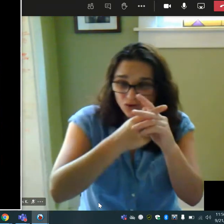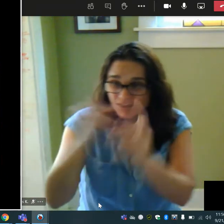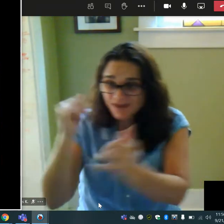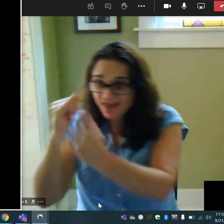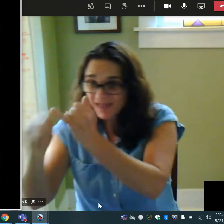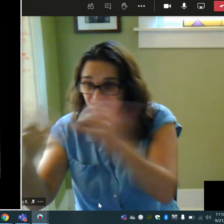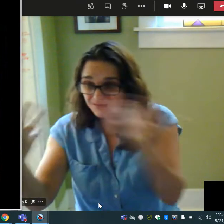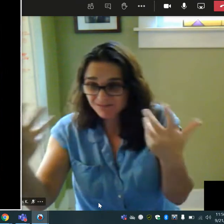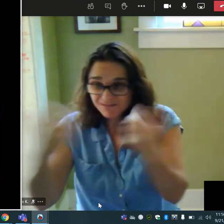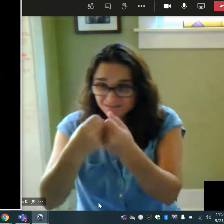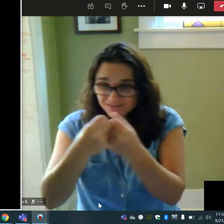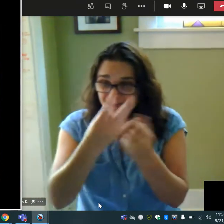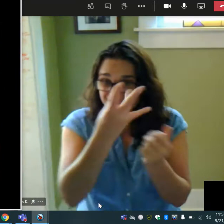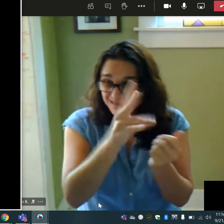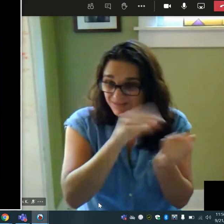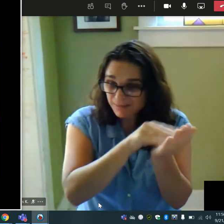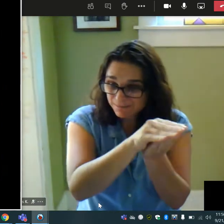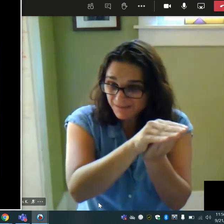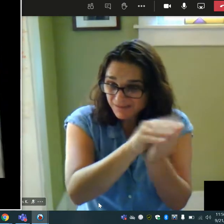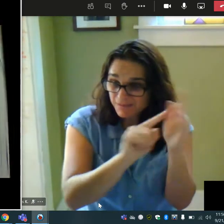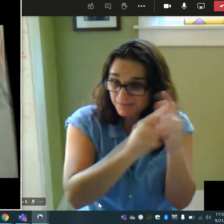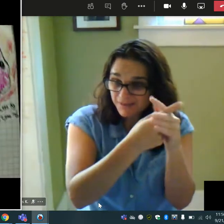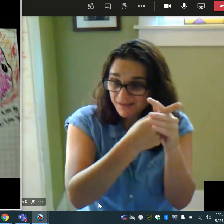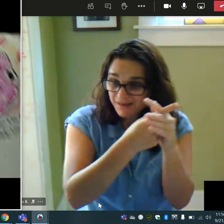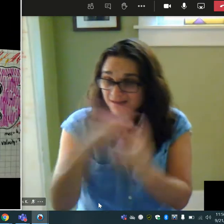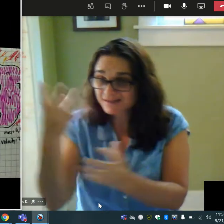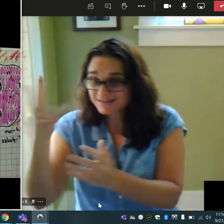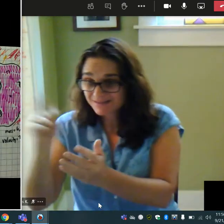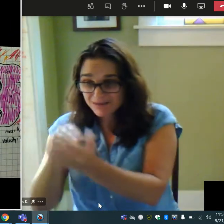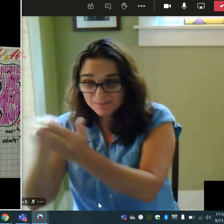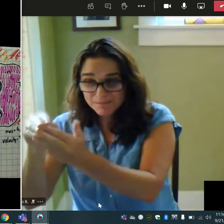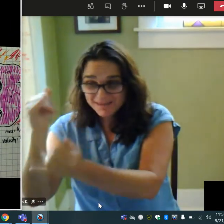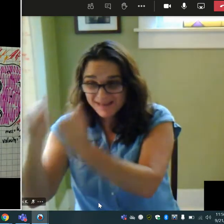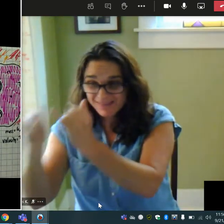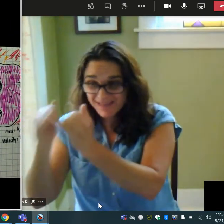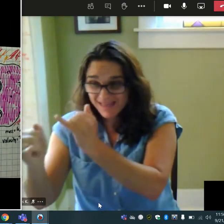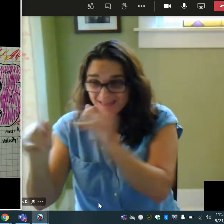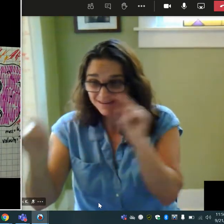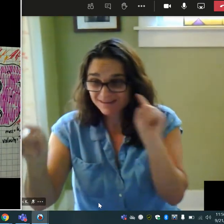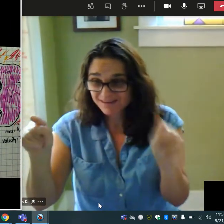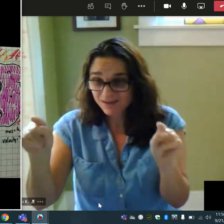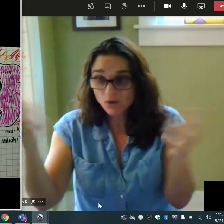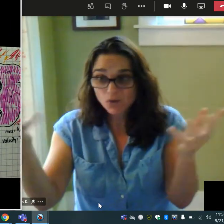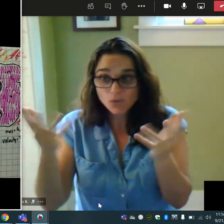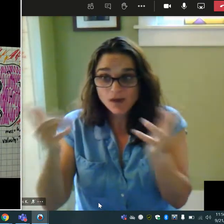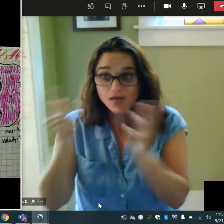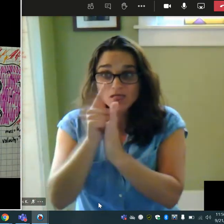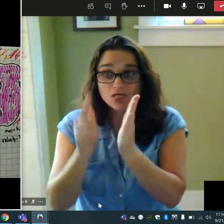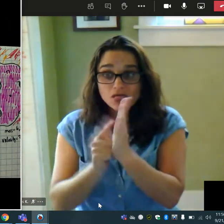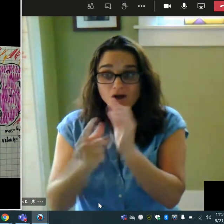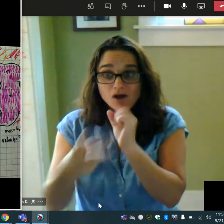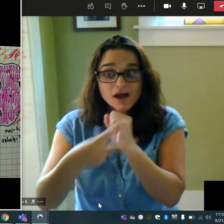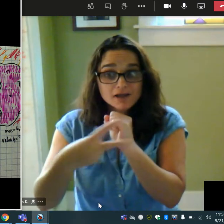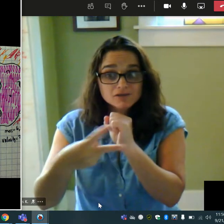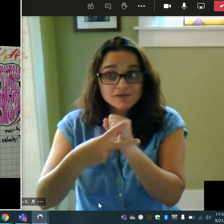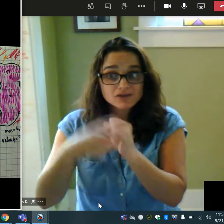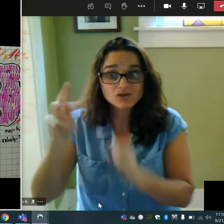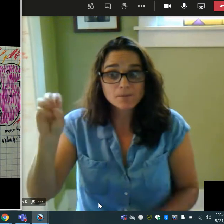at the beginning, 17 million at the end. The law of conservation of momentum.